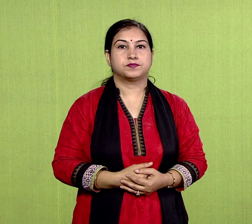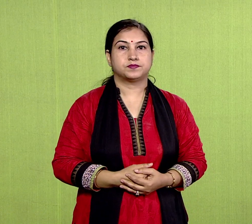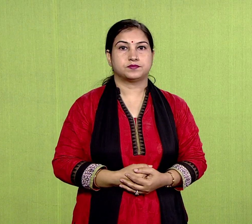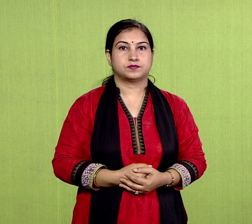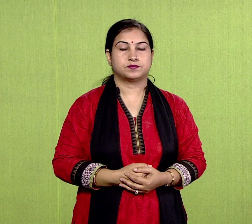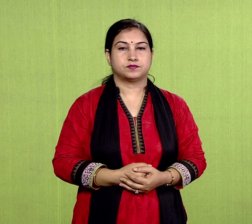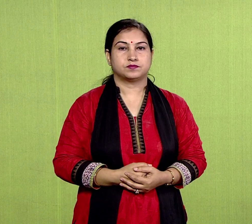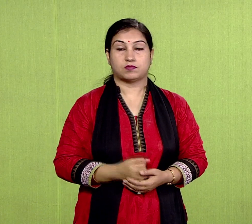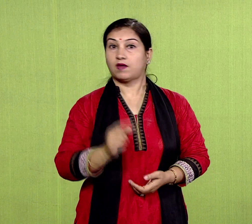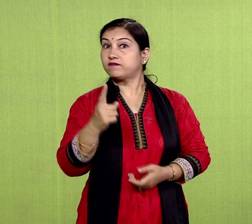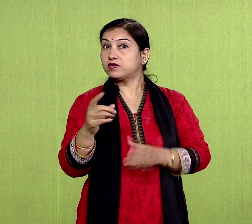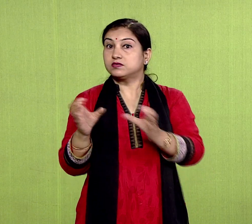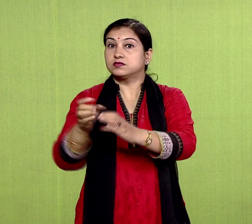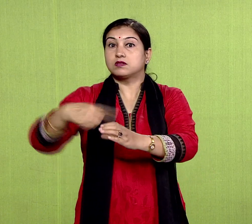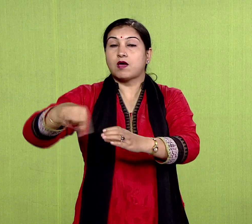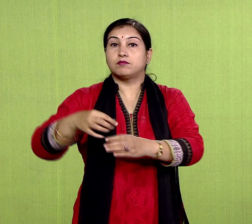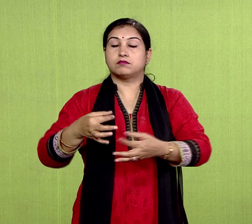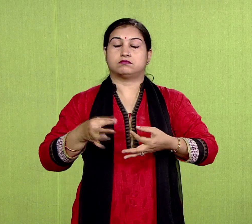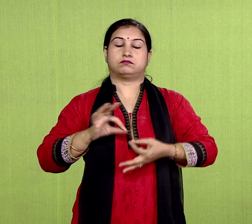The first one is Buddhism,